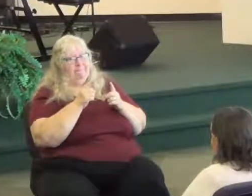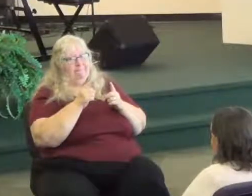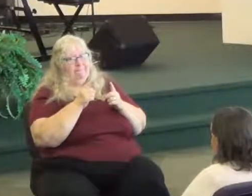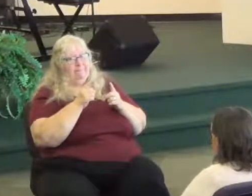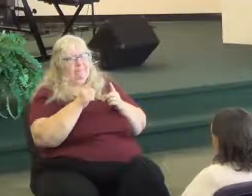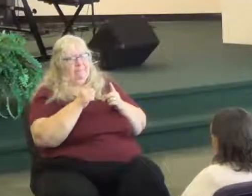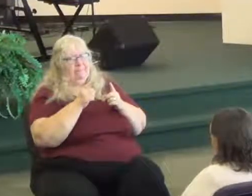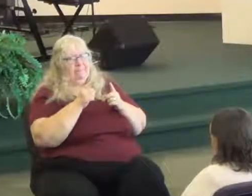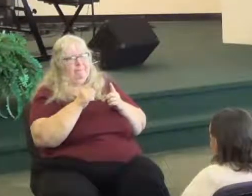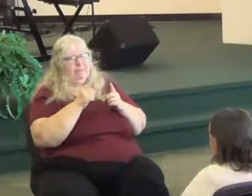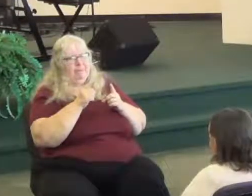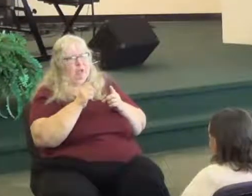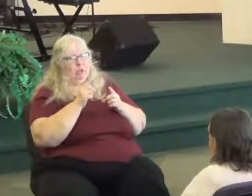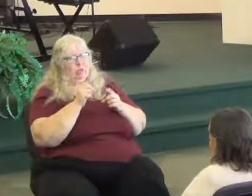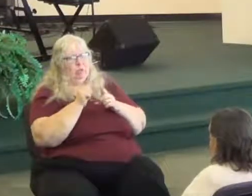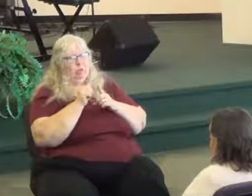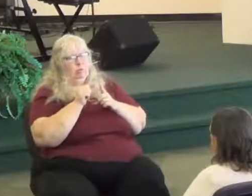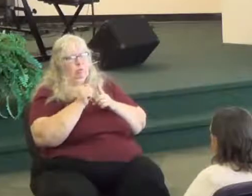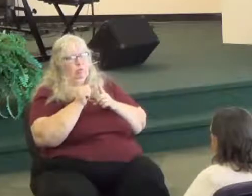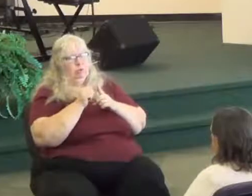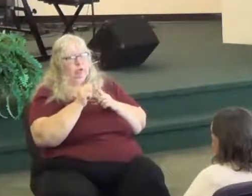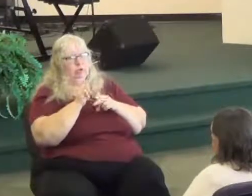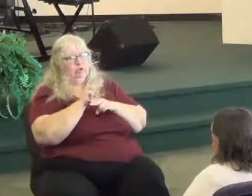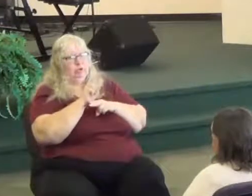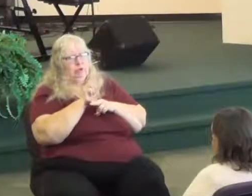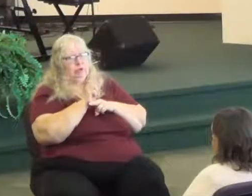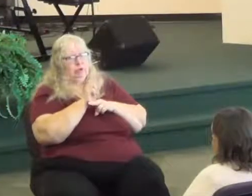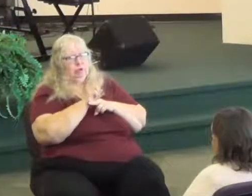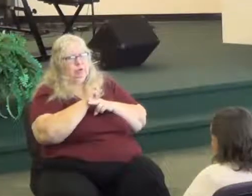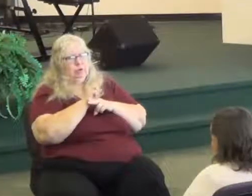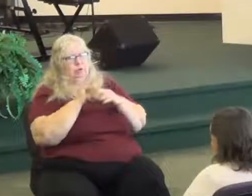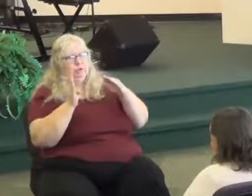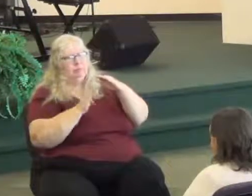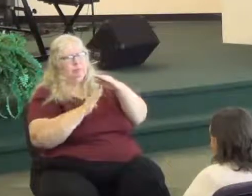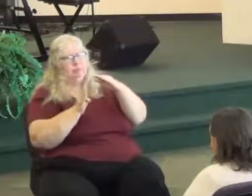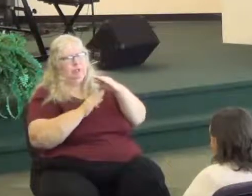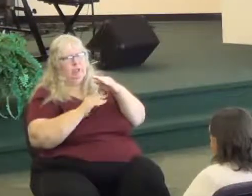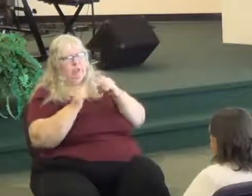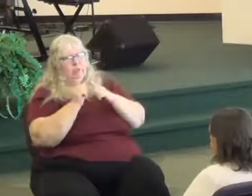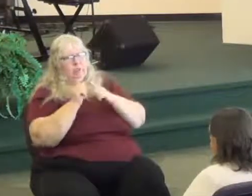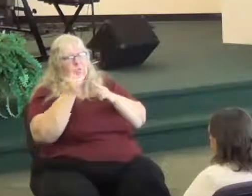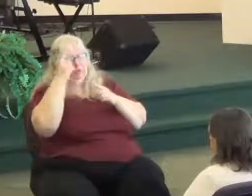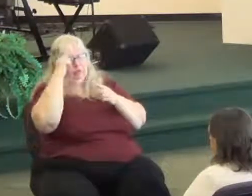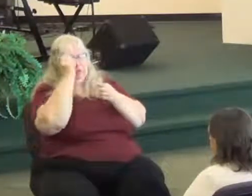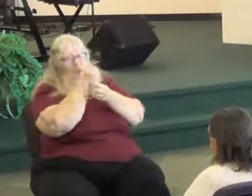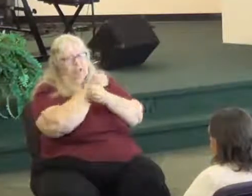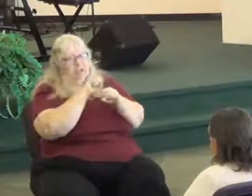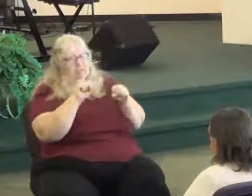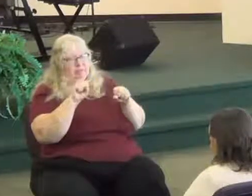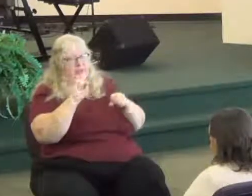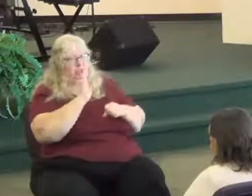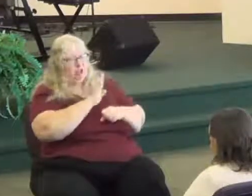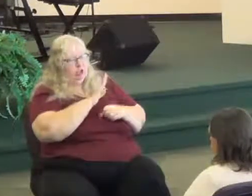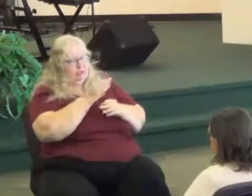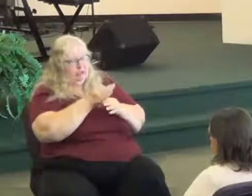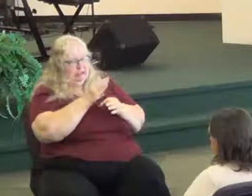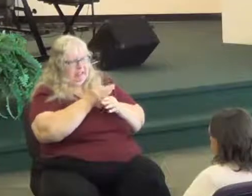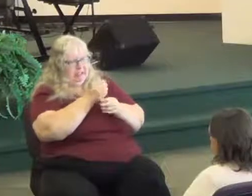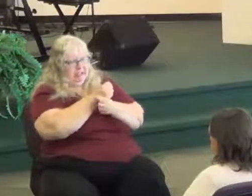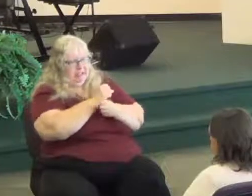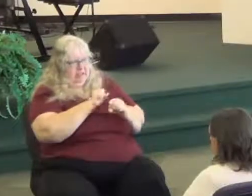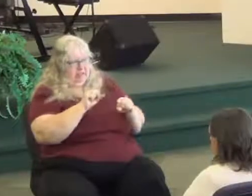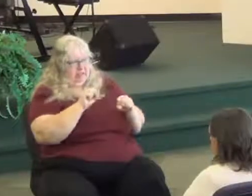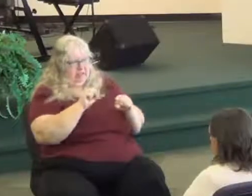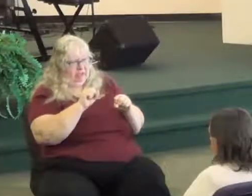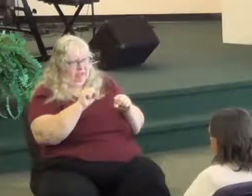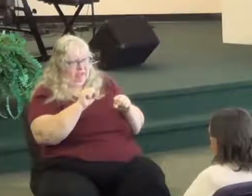salvation. So he uses the root word for salvation. Rise and go. Your faith has saved you. I do not think Jesus is